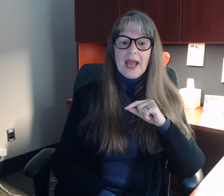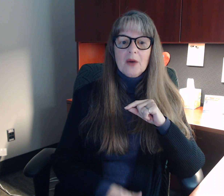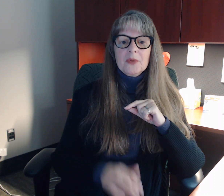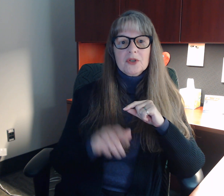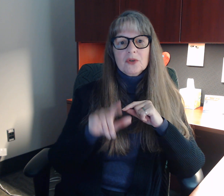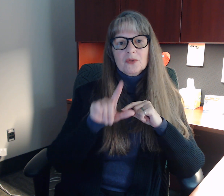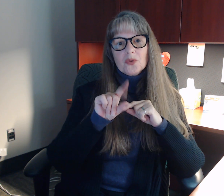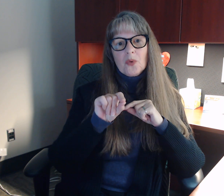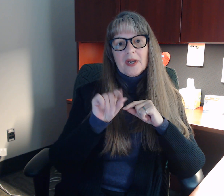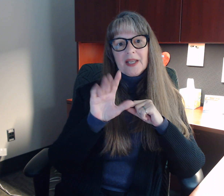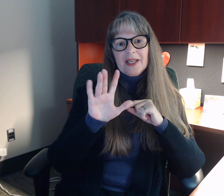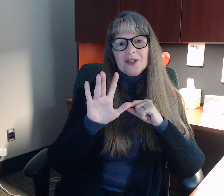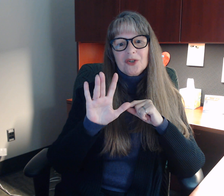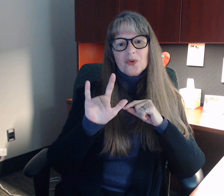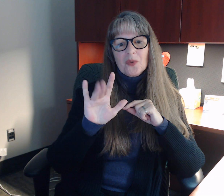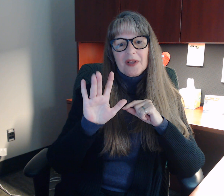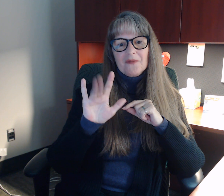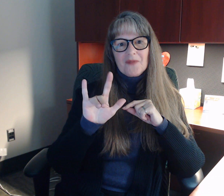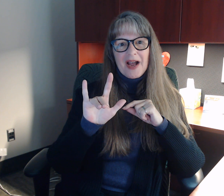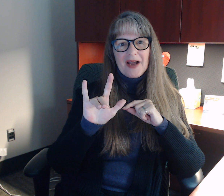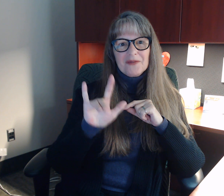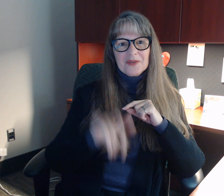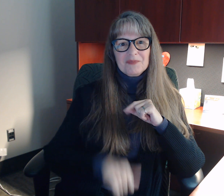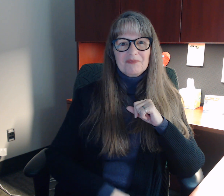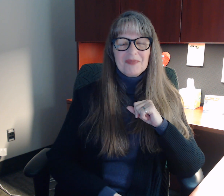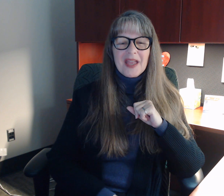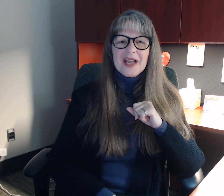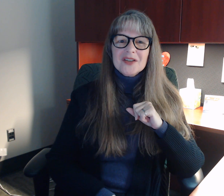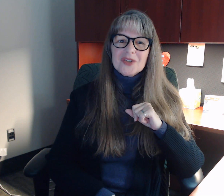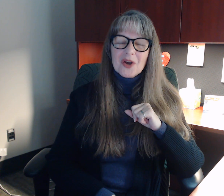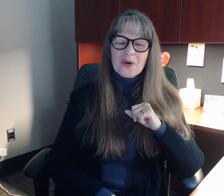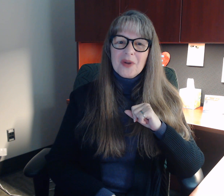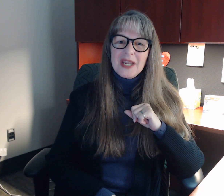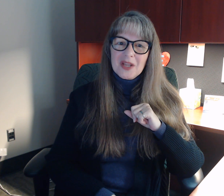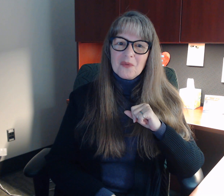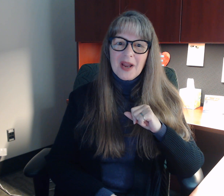do 2025. So anyway, so